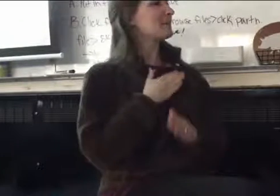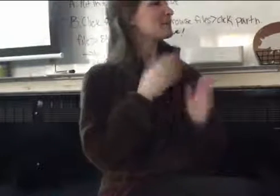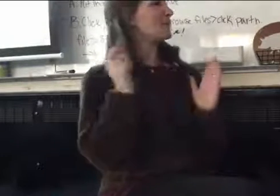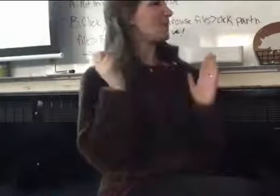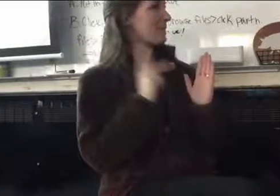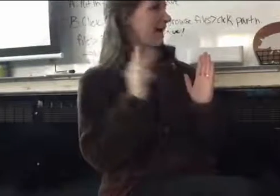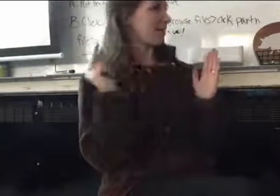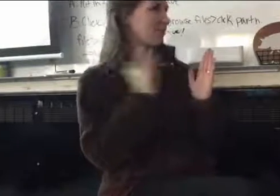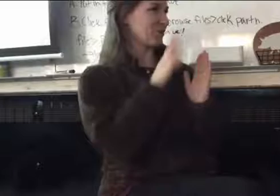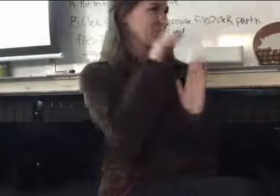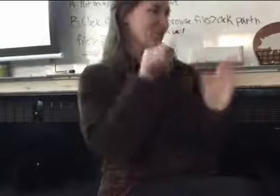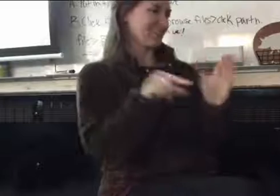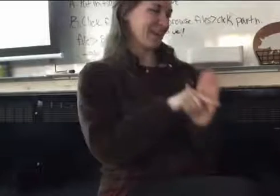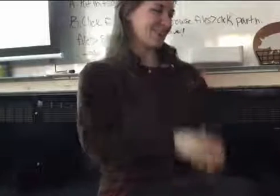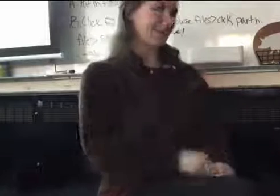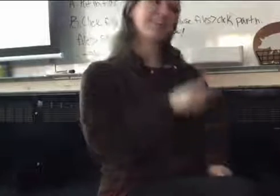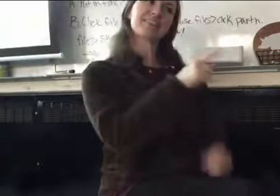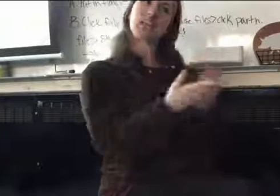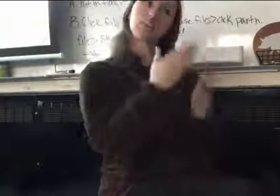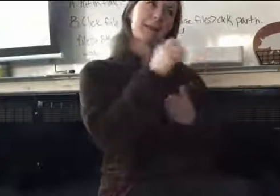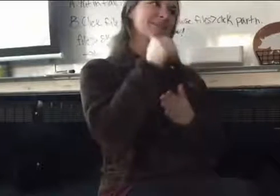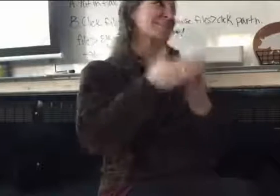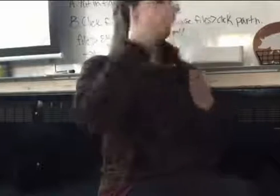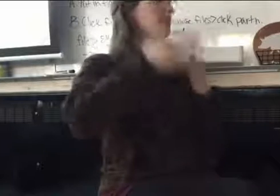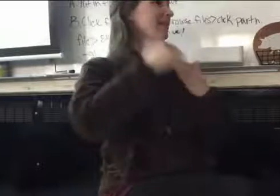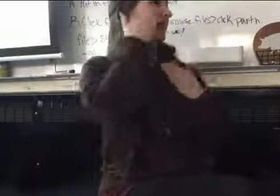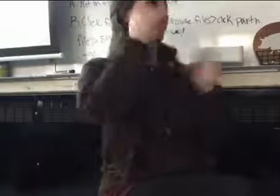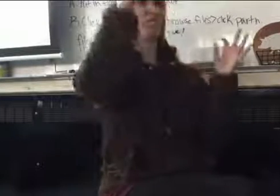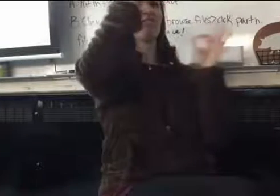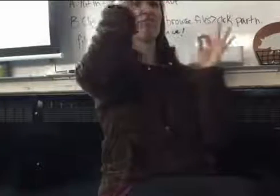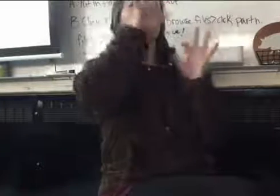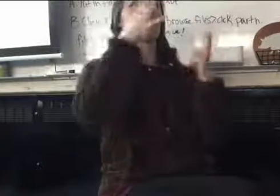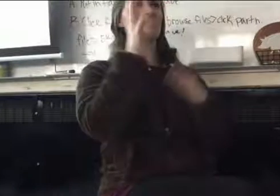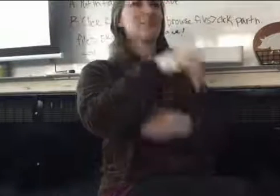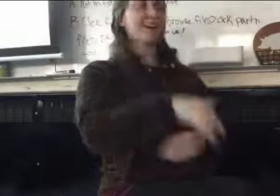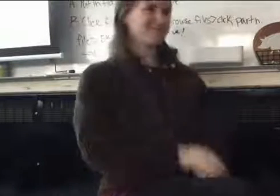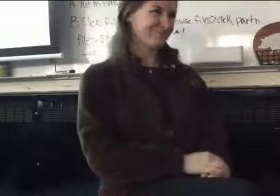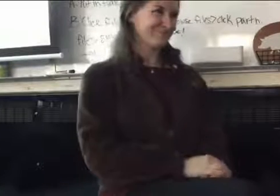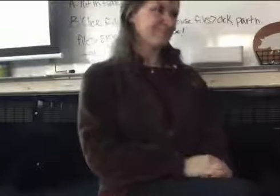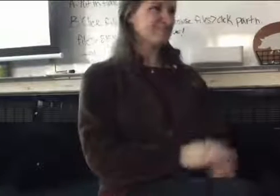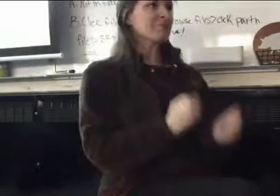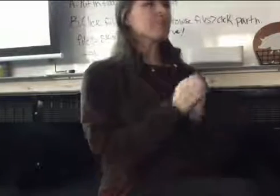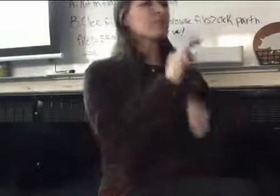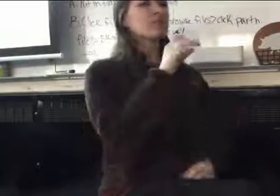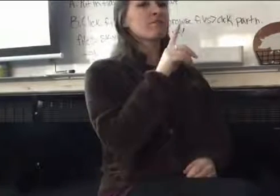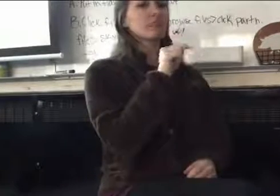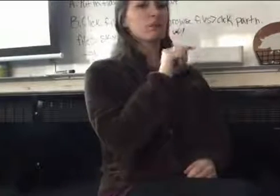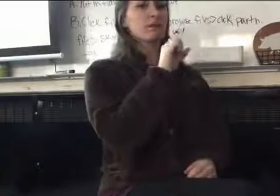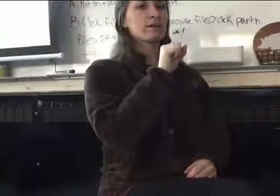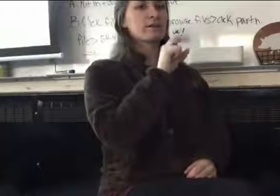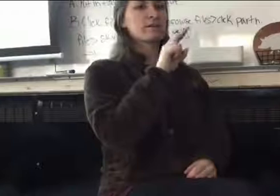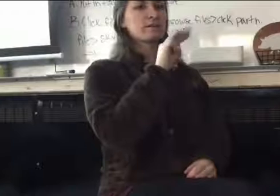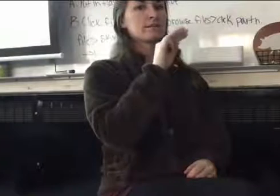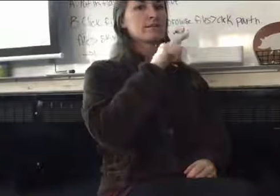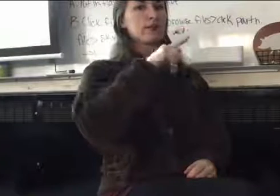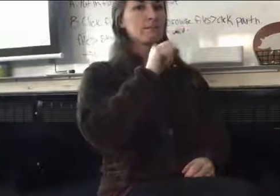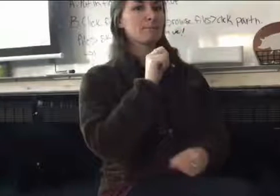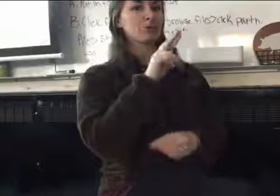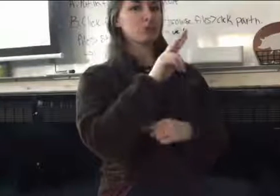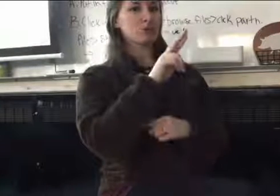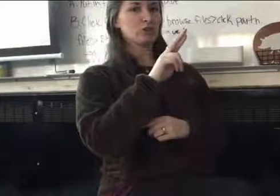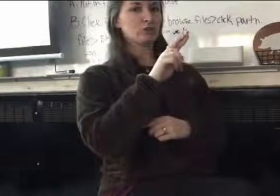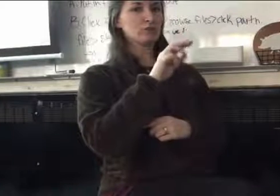back and do your assignment that you probably did not complete. Okay? So, with Fort Sumter becomes the very first shots of the